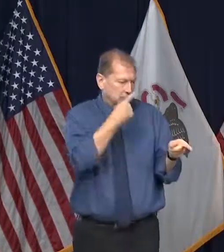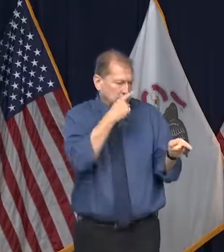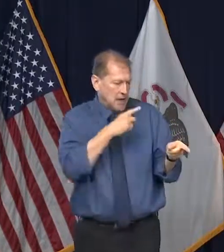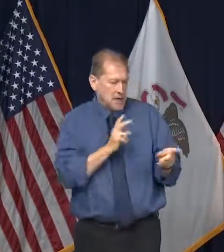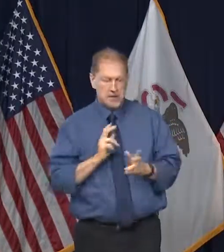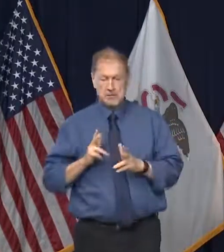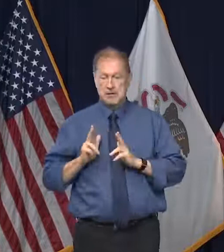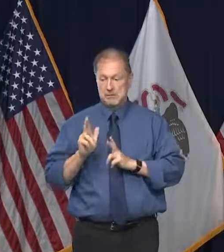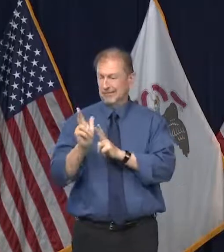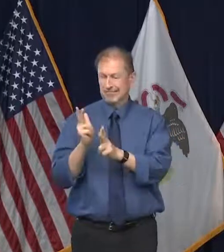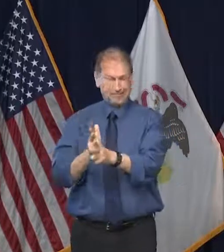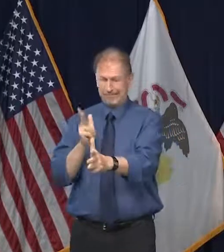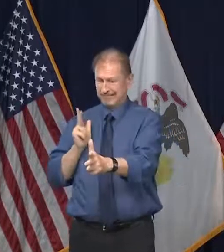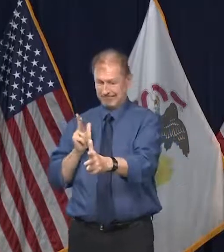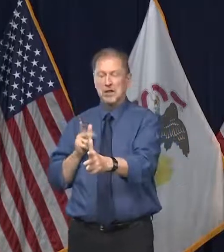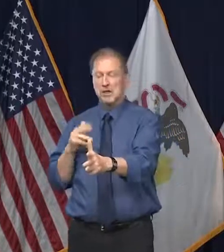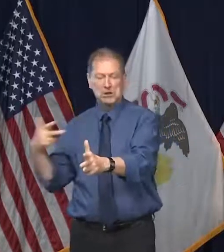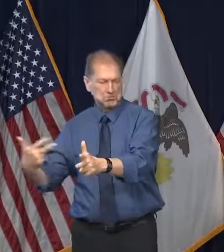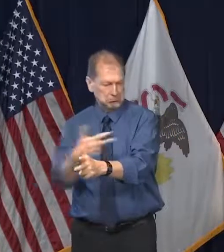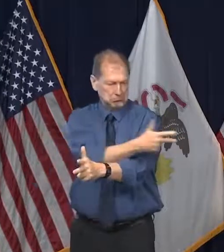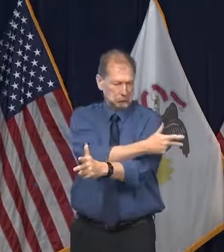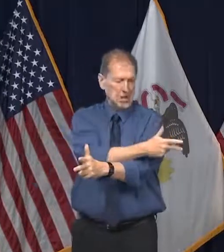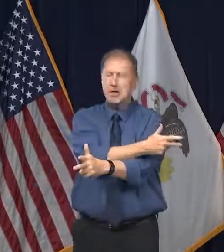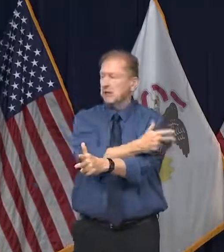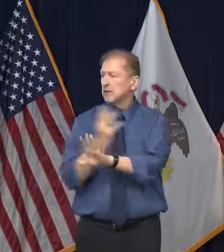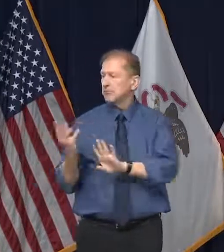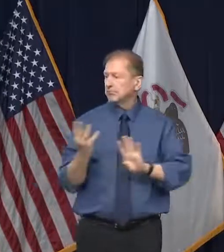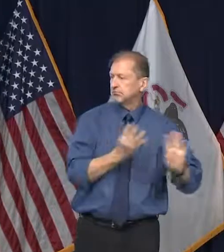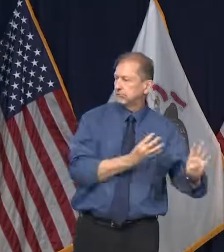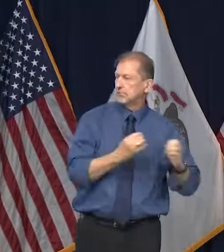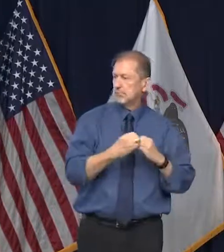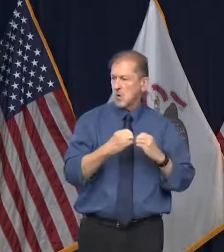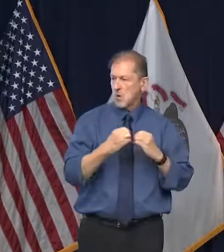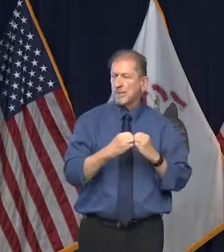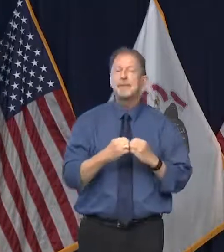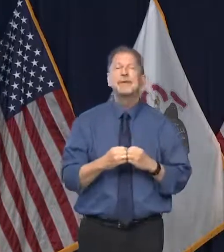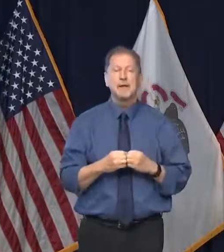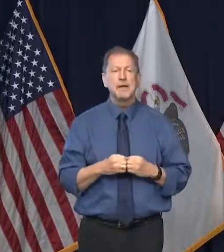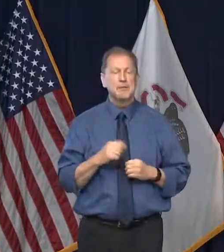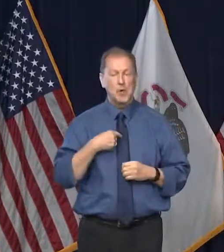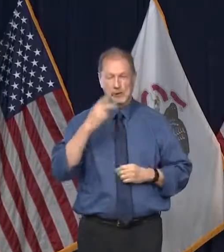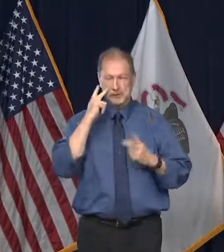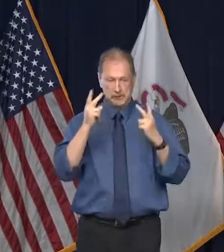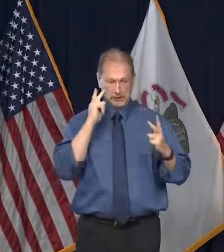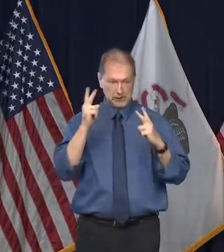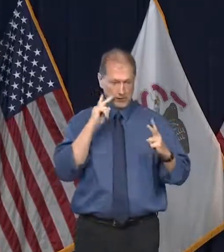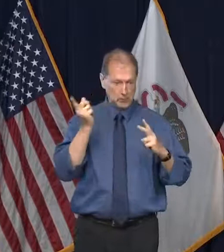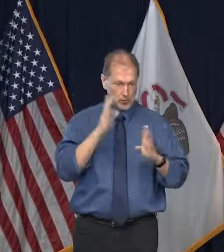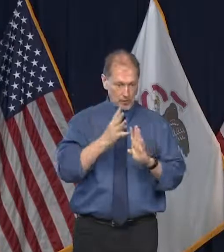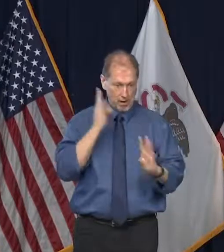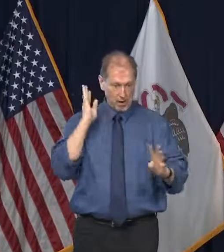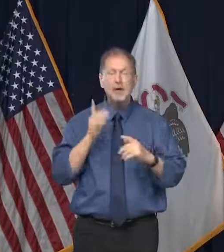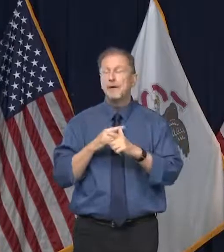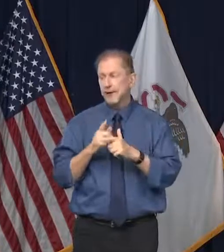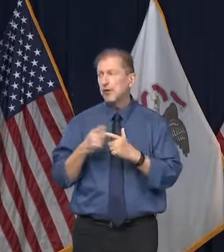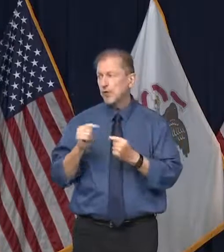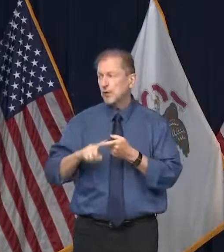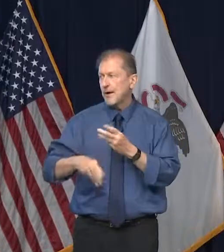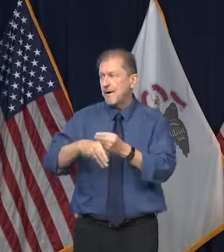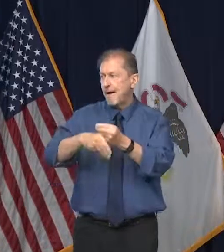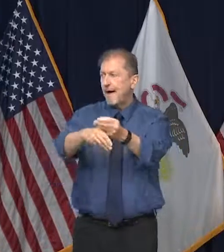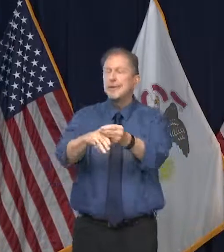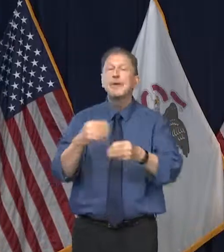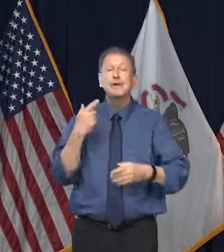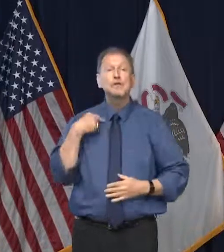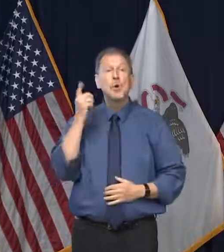or expand implementing them. The fact is that we're trying to react wherever we see that, and when we hear about